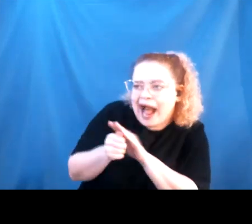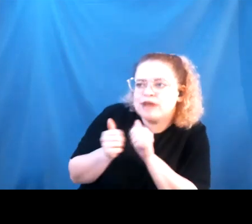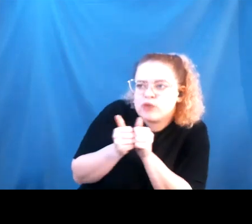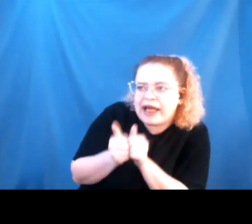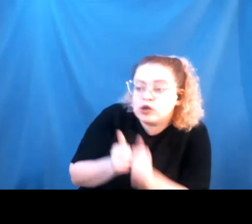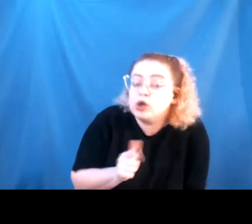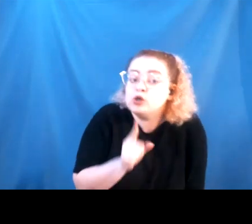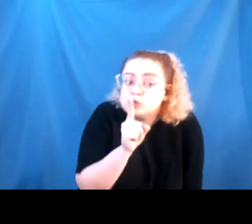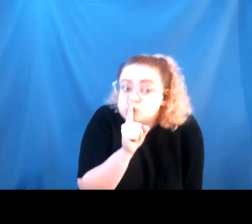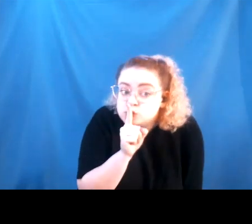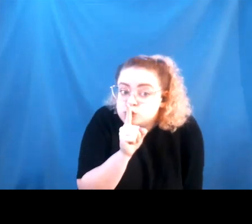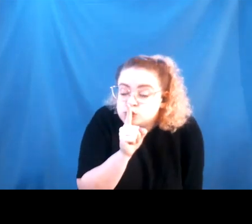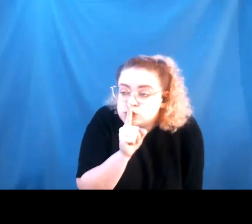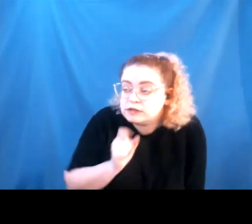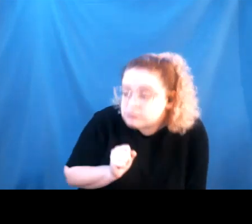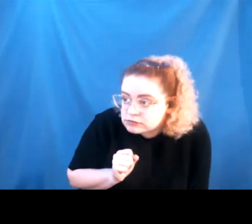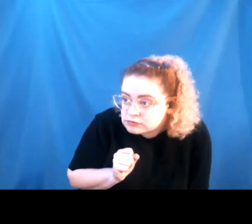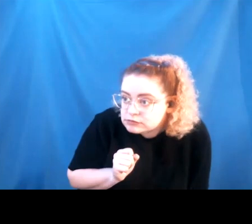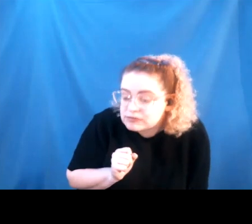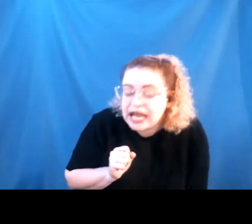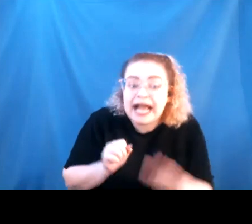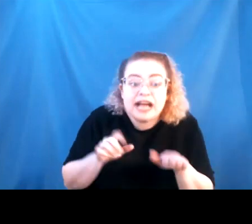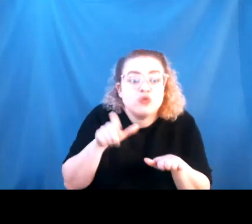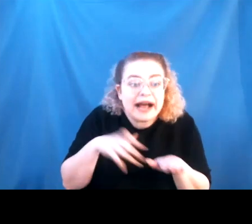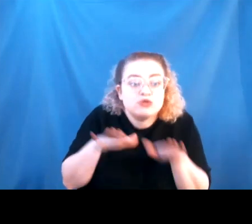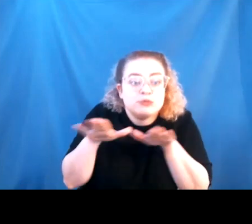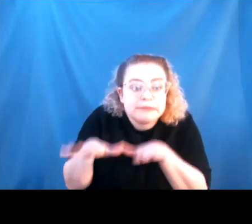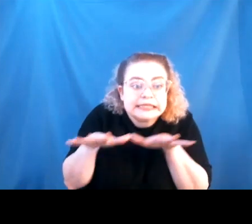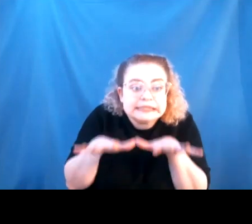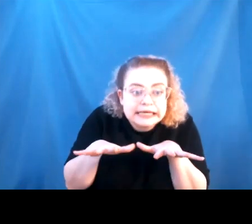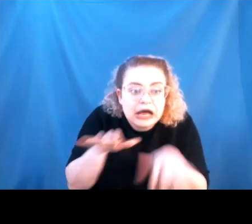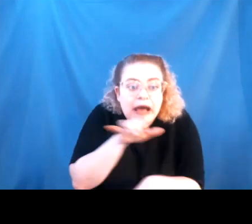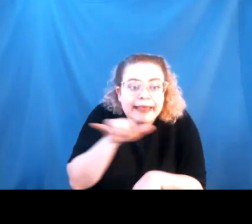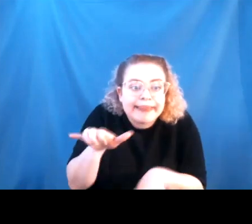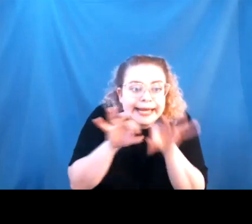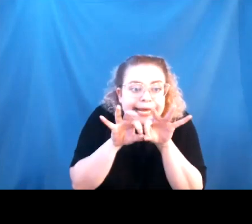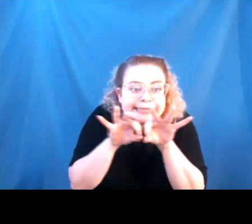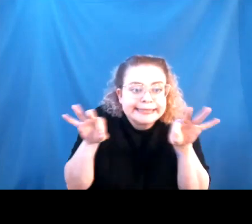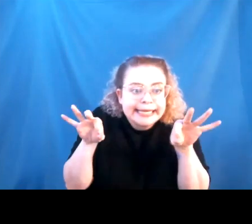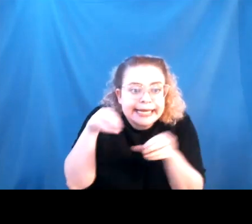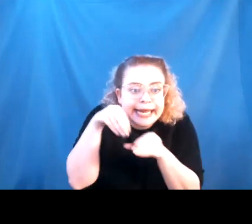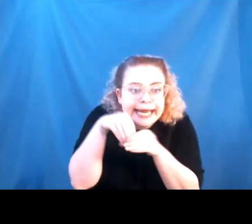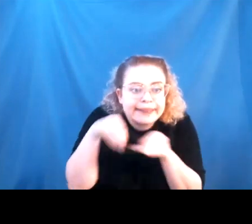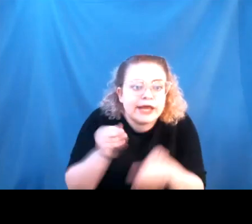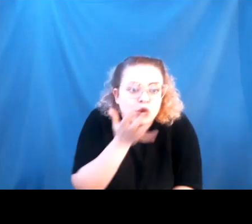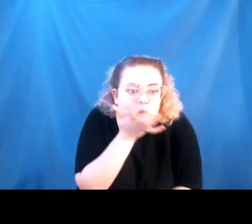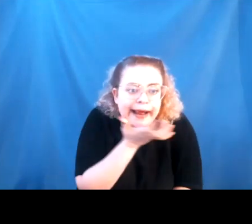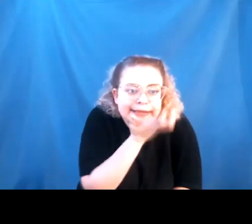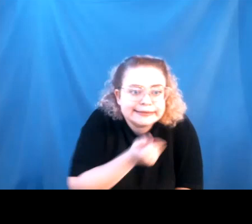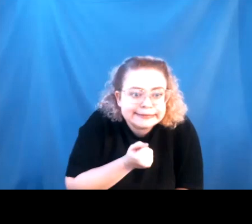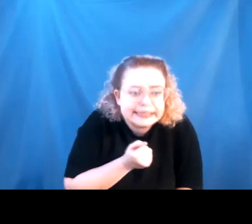Shh, Chloe whispers. Lie still, like a stick in the grass. Dinah